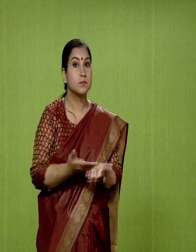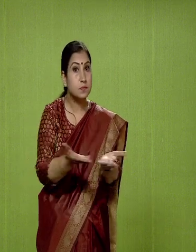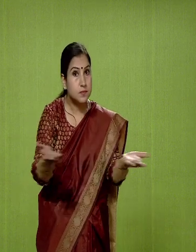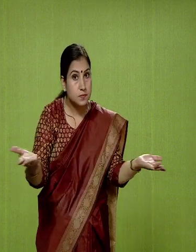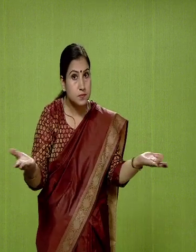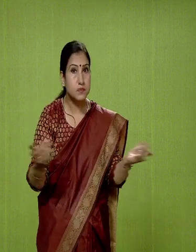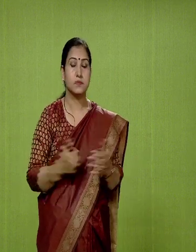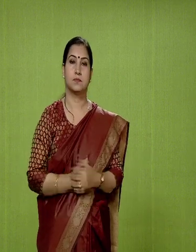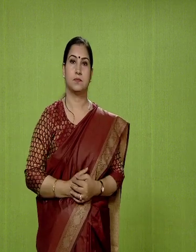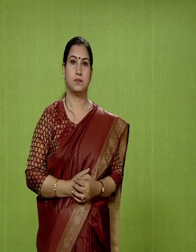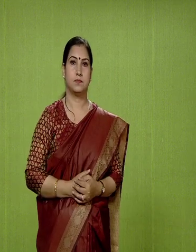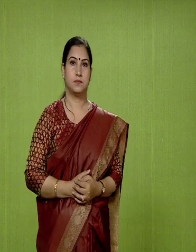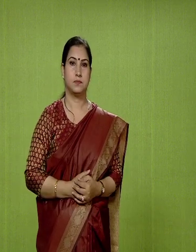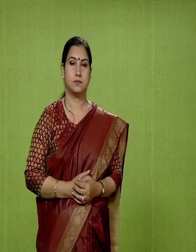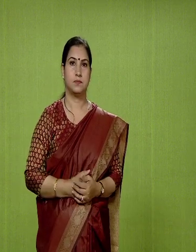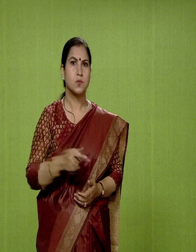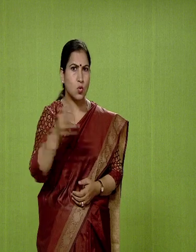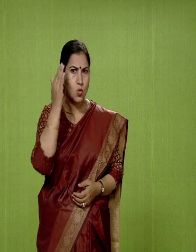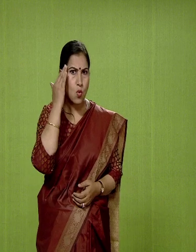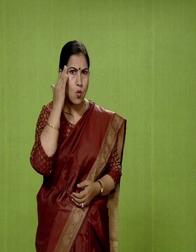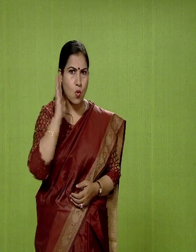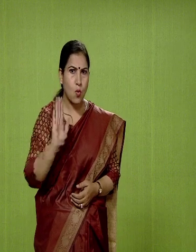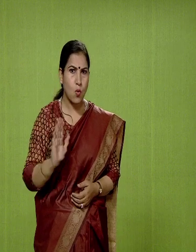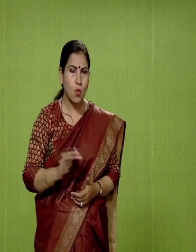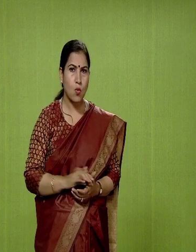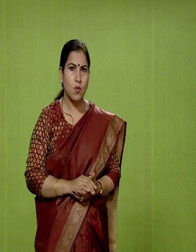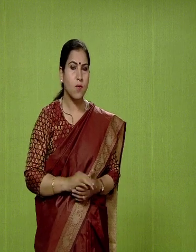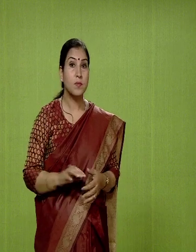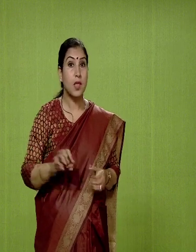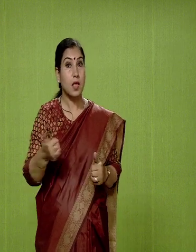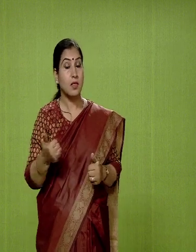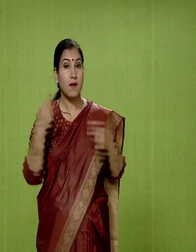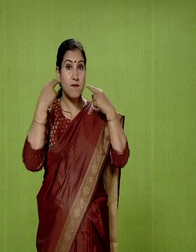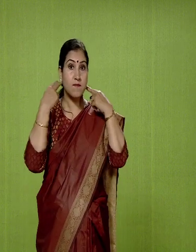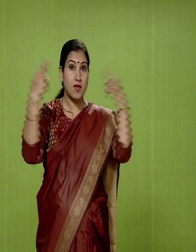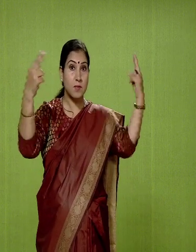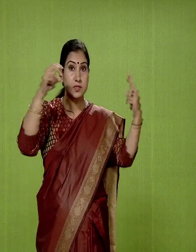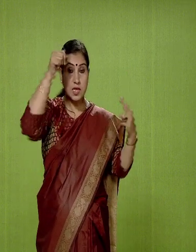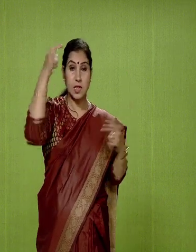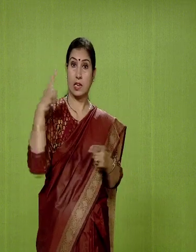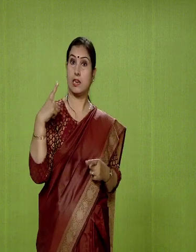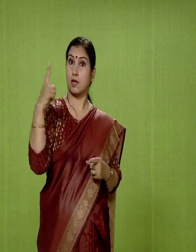Learners, do you know that another famous Indian leader,